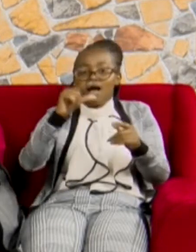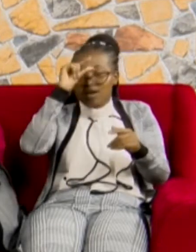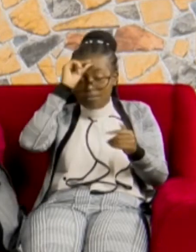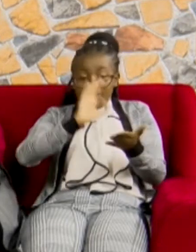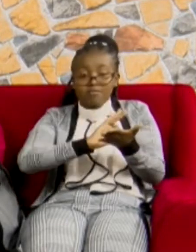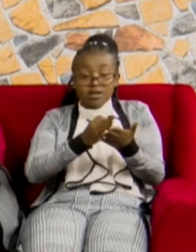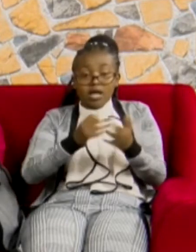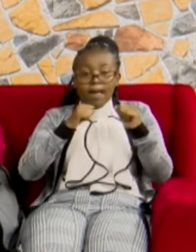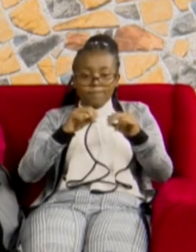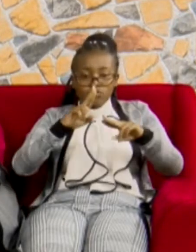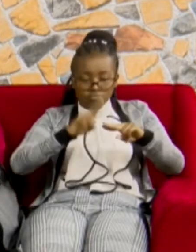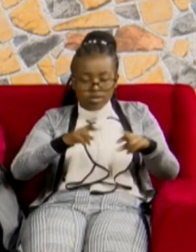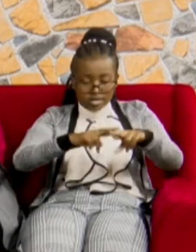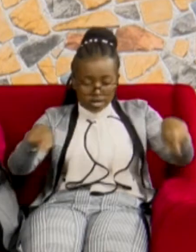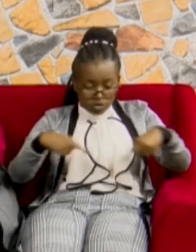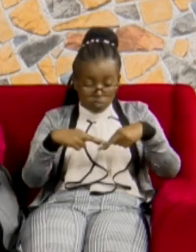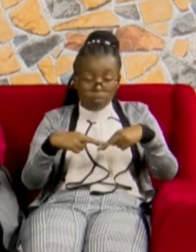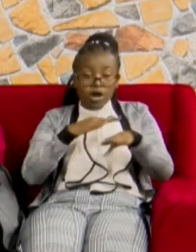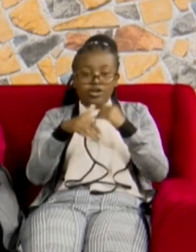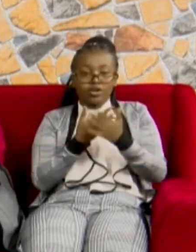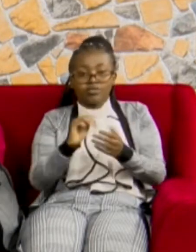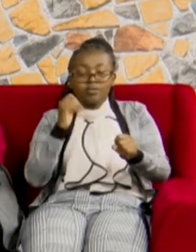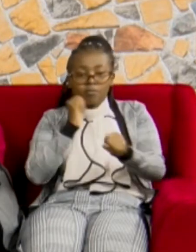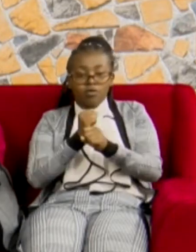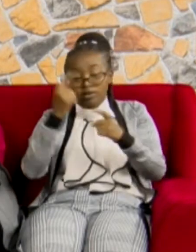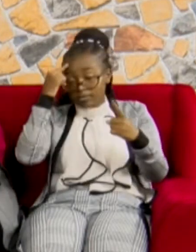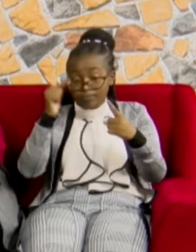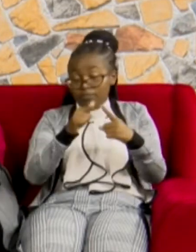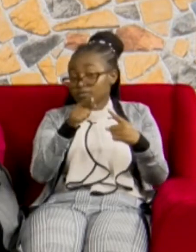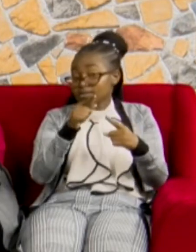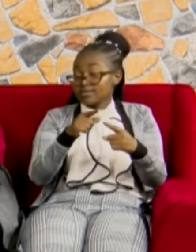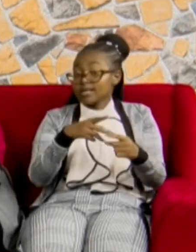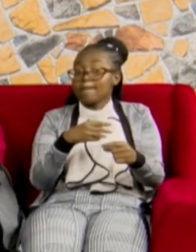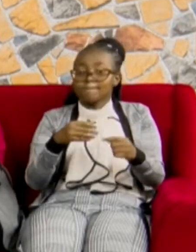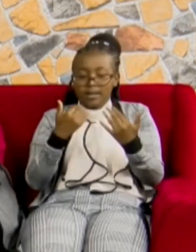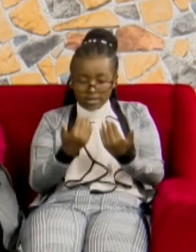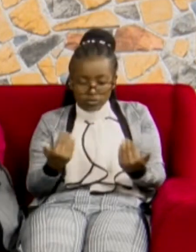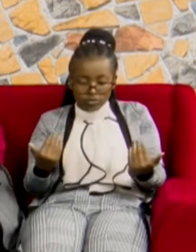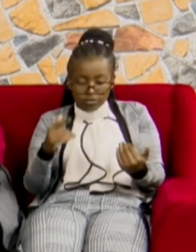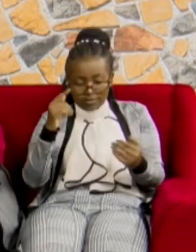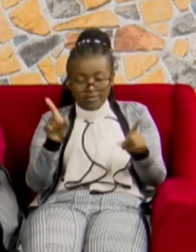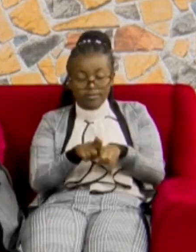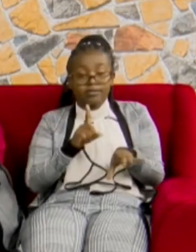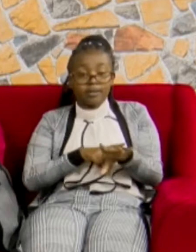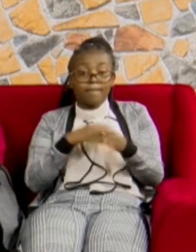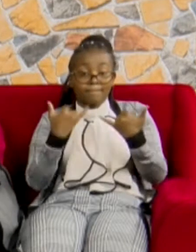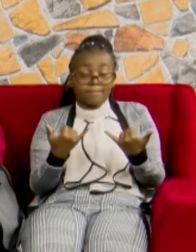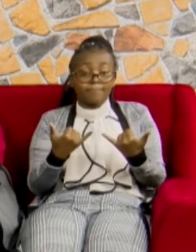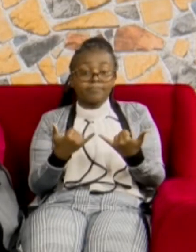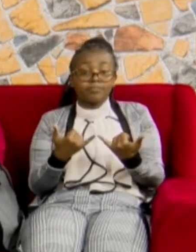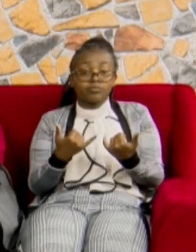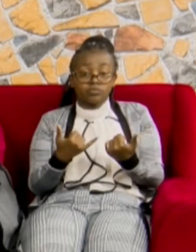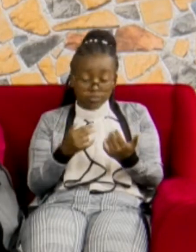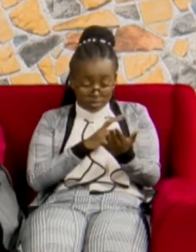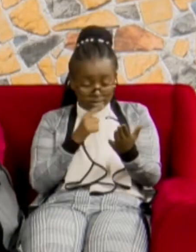able to sit in a room and all of them actually work towards the patient at the same time. Now, when